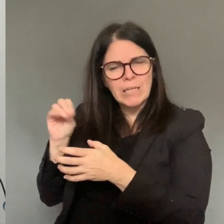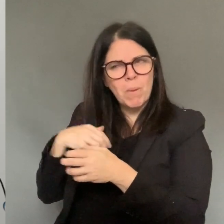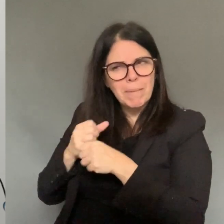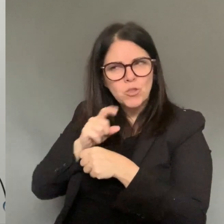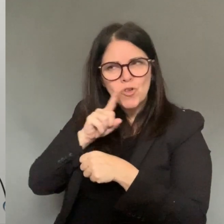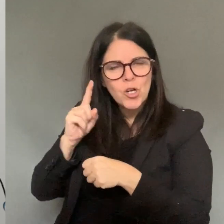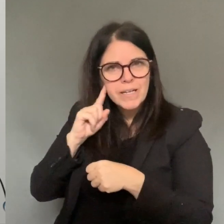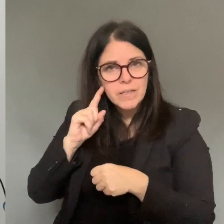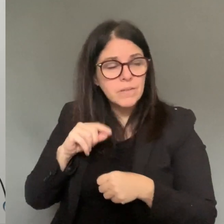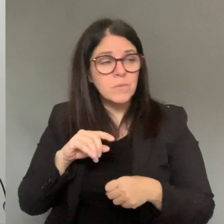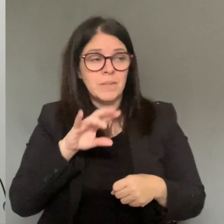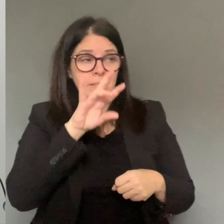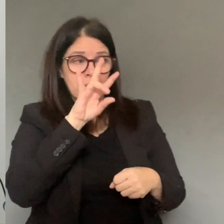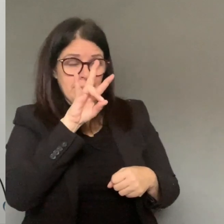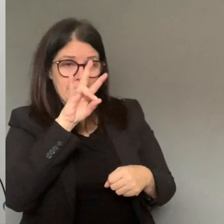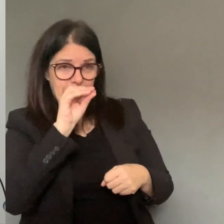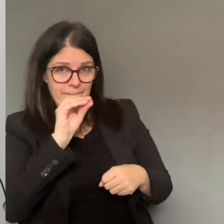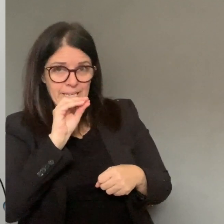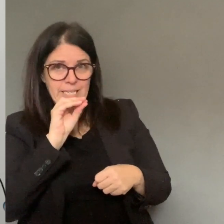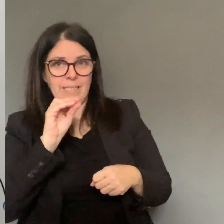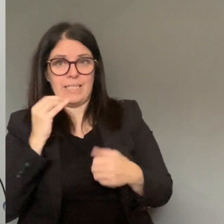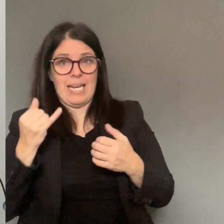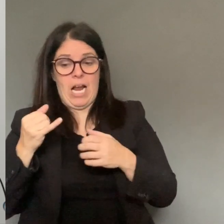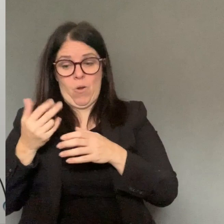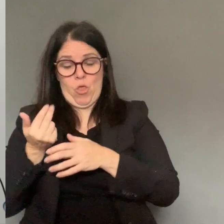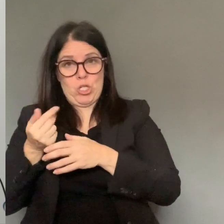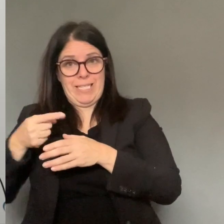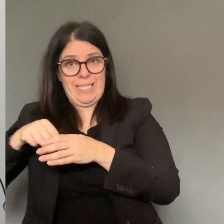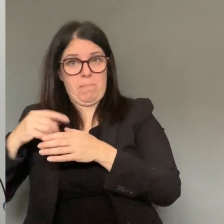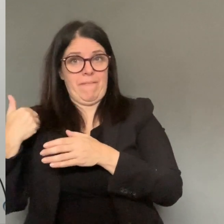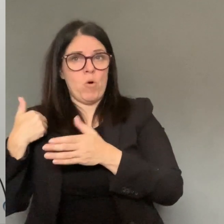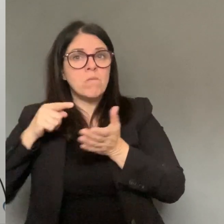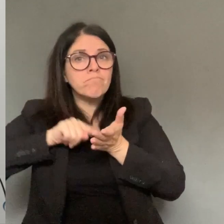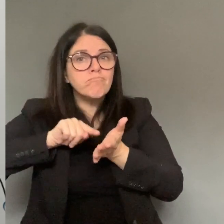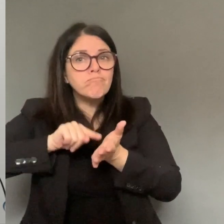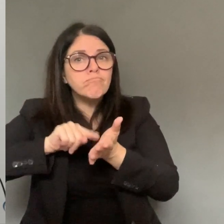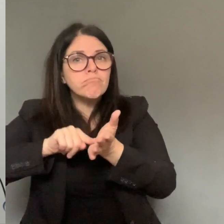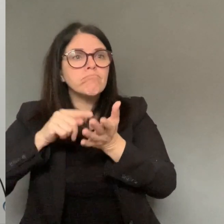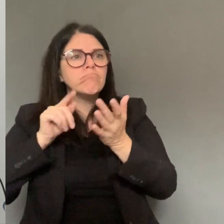70. Yeah. Okay, thank you.